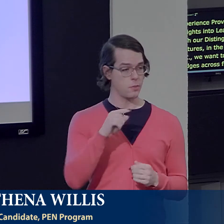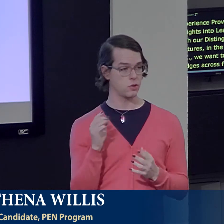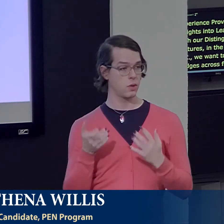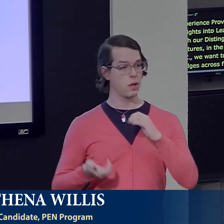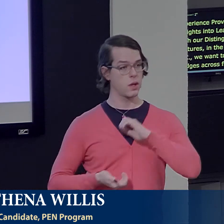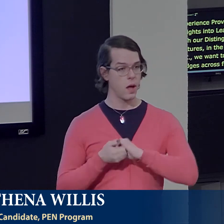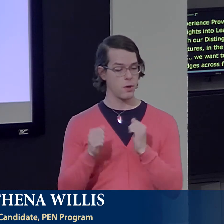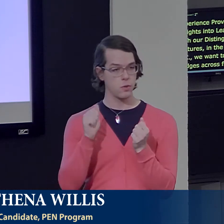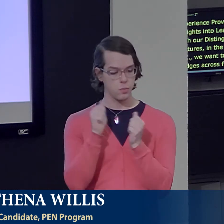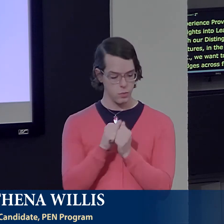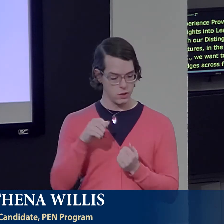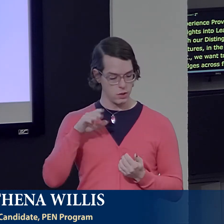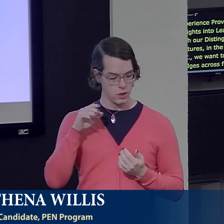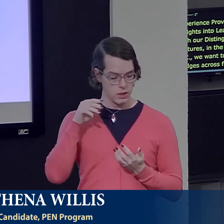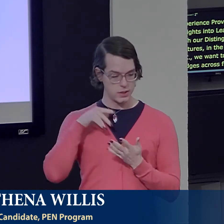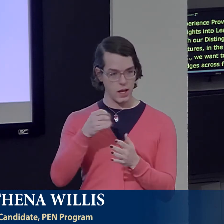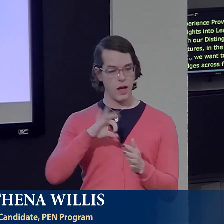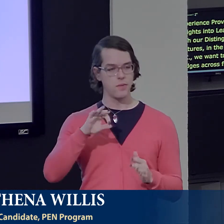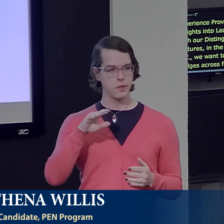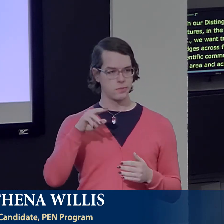and everyone is welcome to attend.